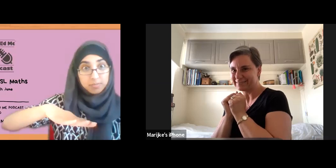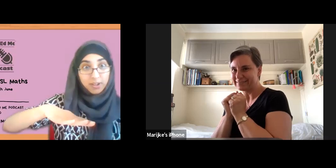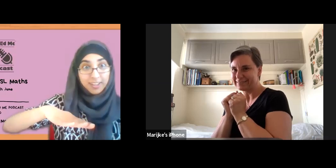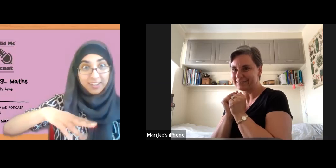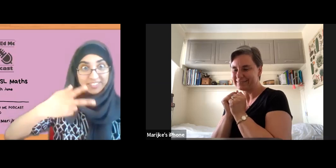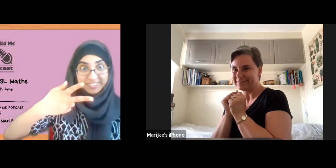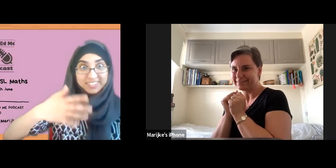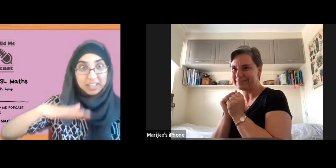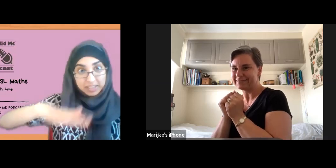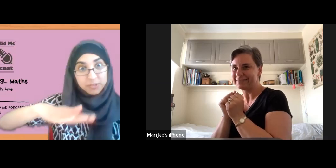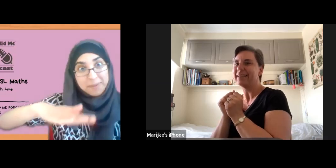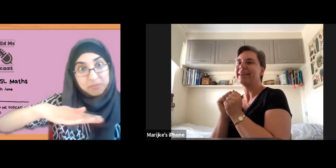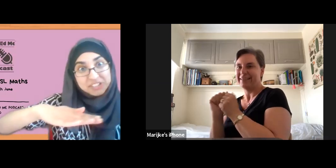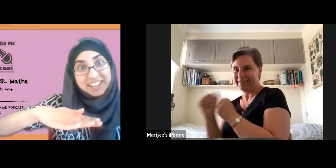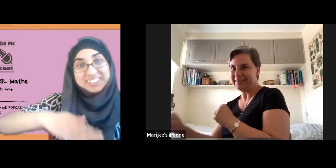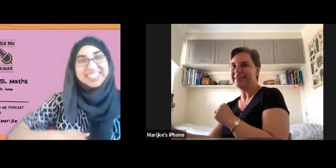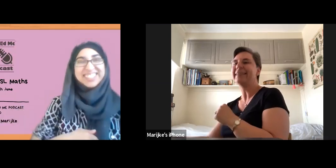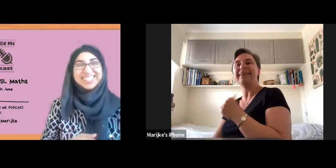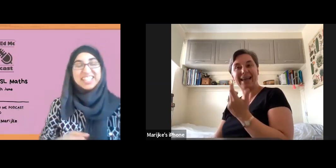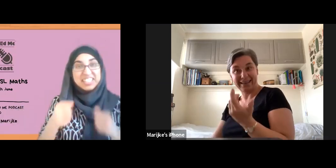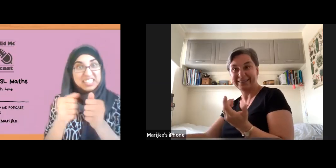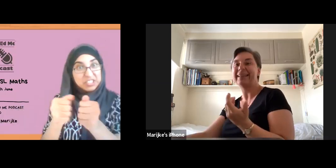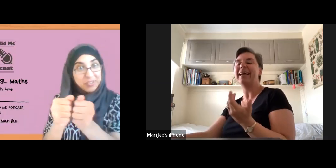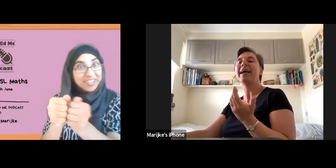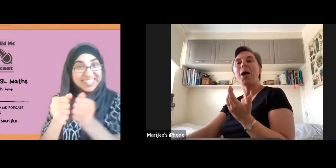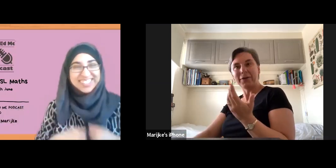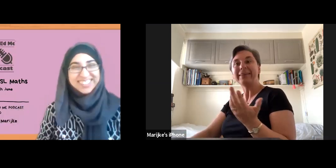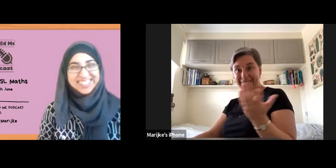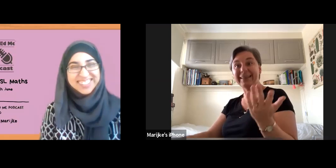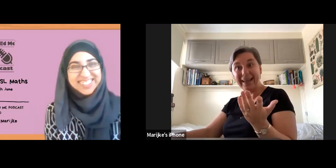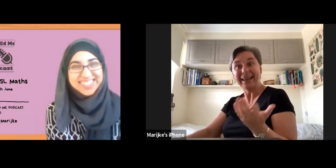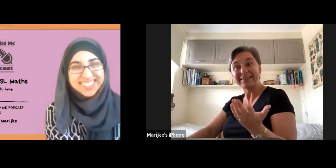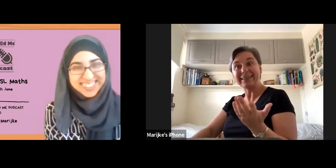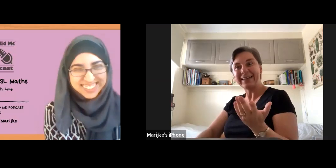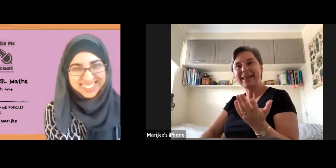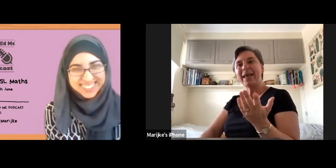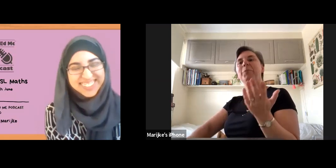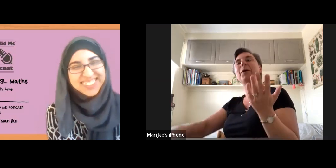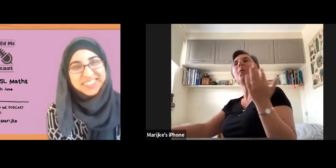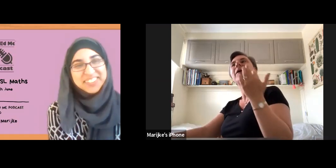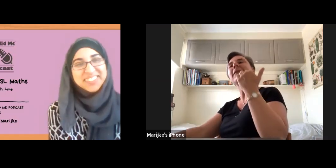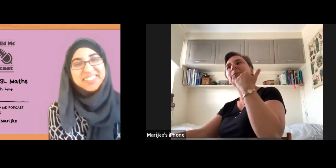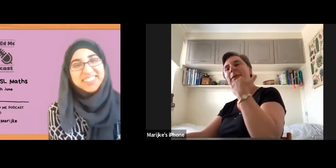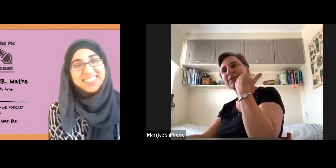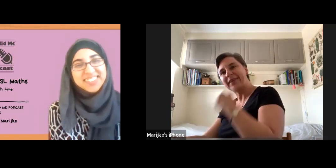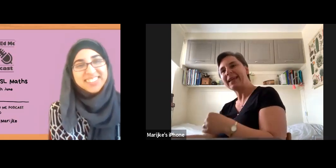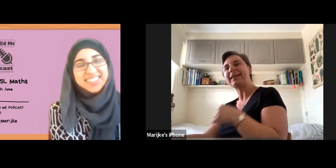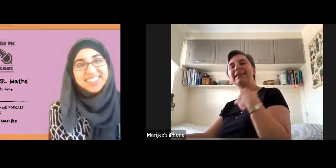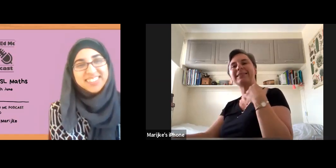paper, scissors. That would have made more sense. Yeah. This is rock. Yeah, exactly. But what a lot of people think is